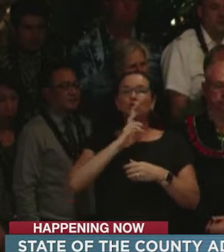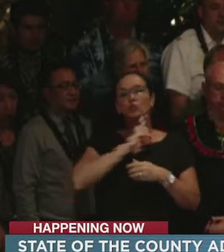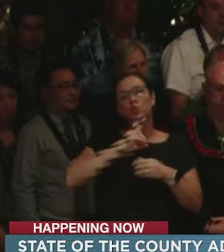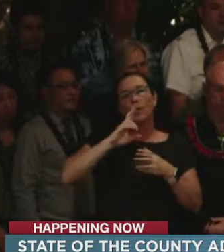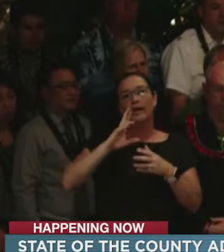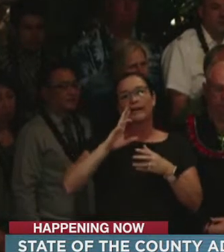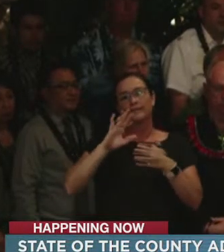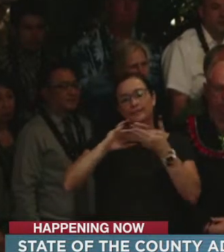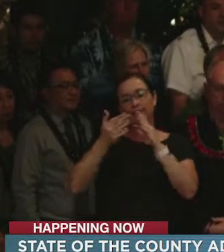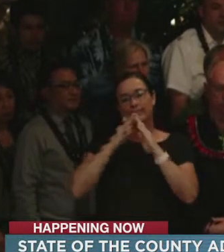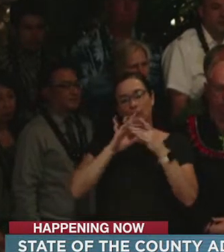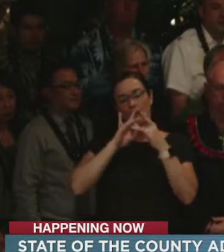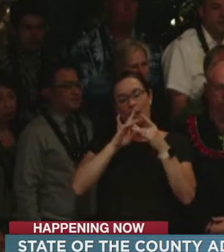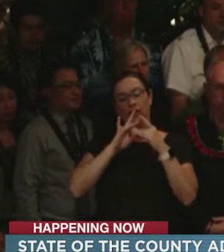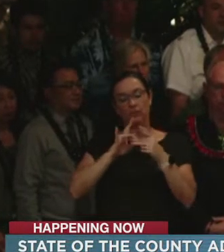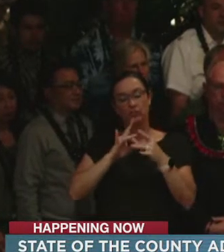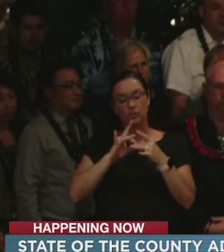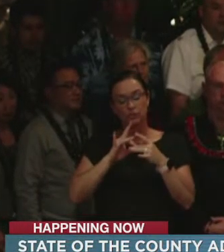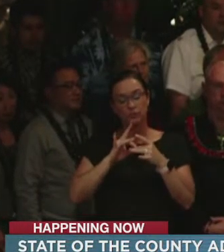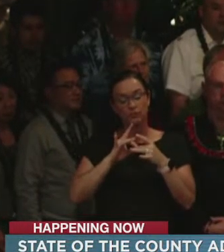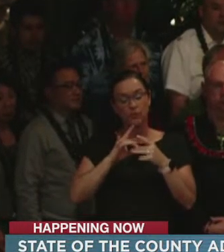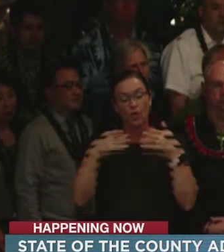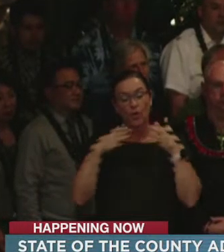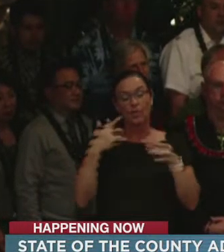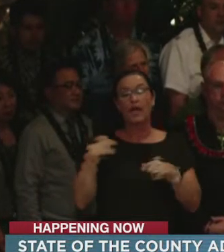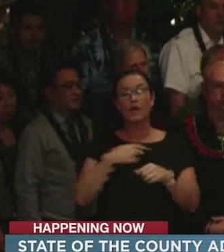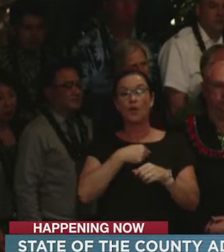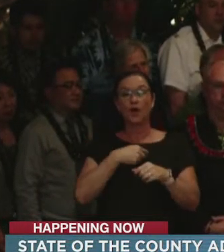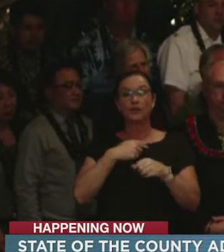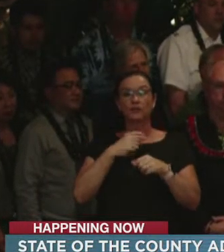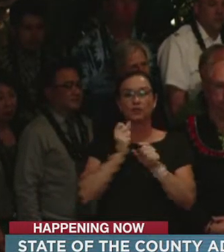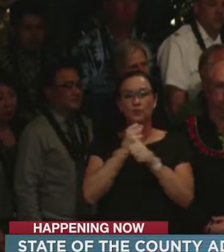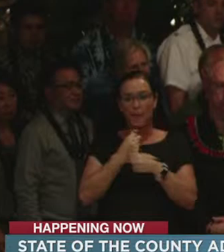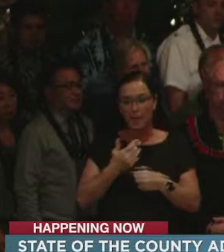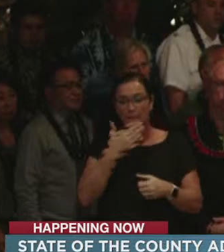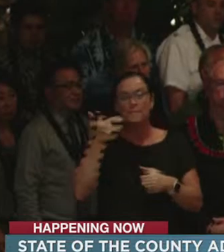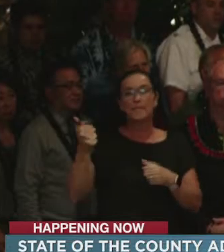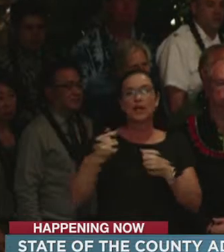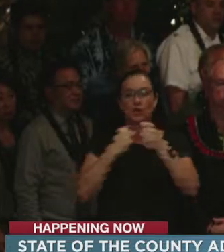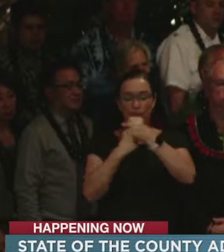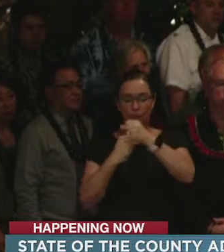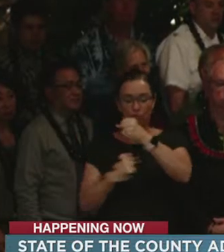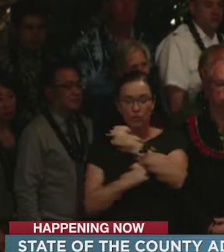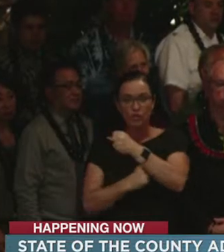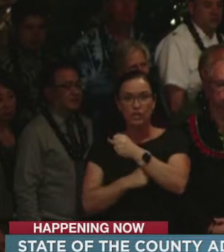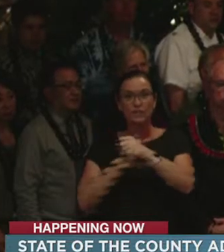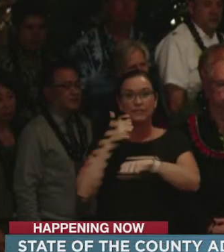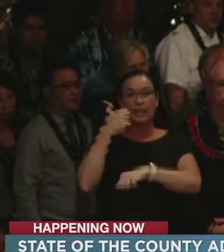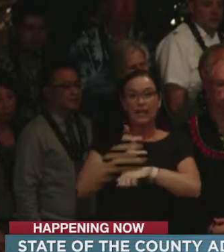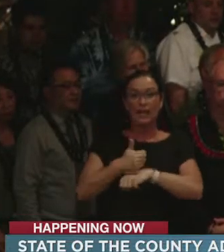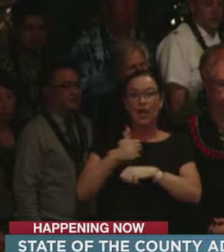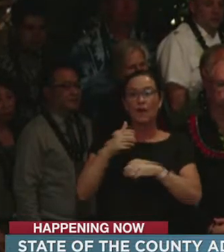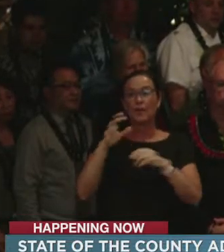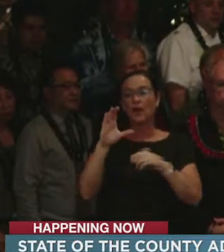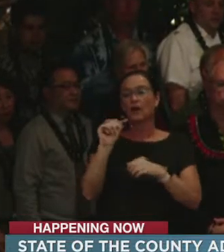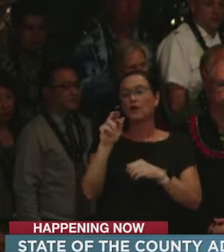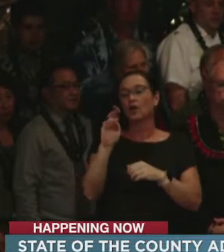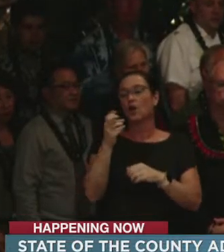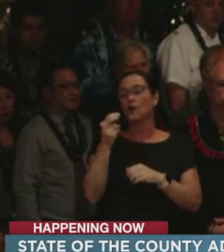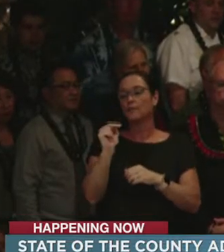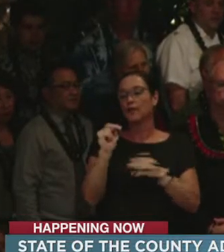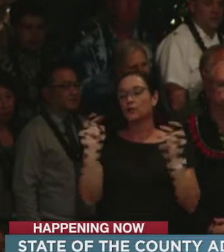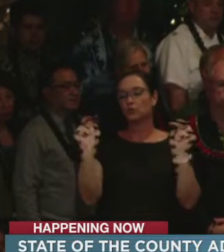forging partnerships to build out our infrastructure capabilities, setting the groundwork for a carbon-neutral Hawaii and a